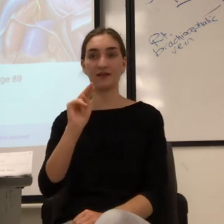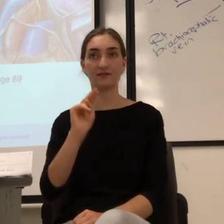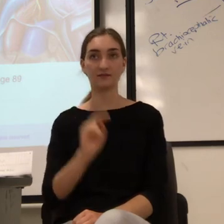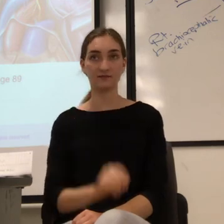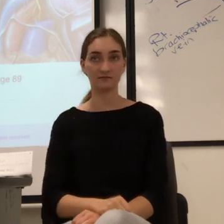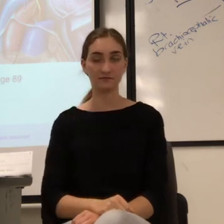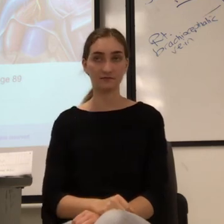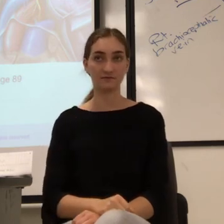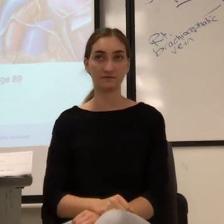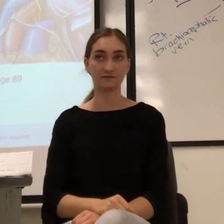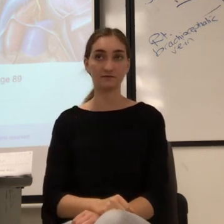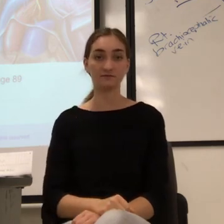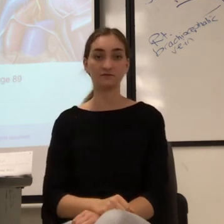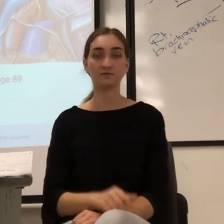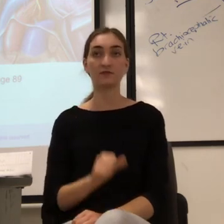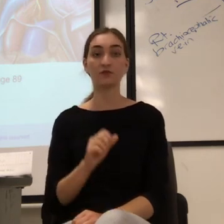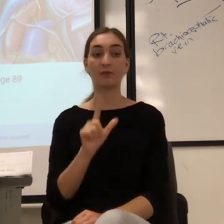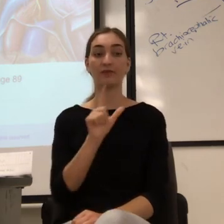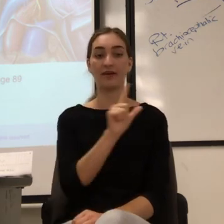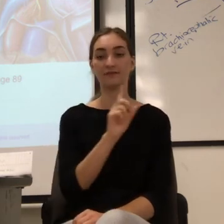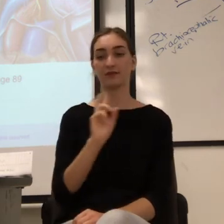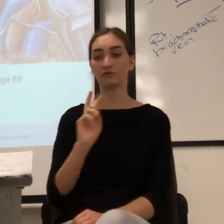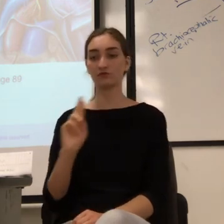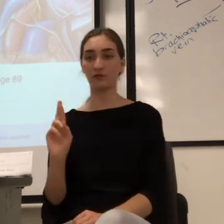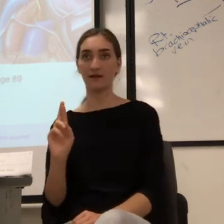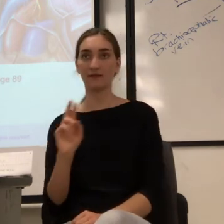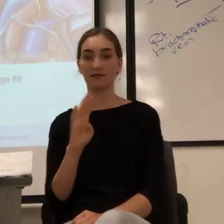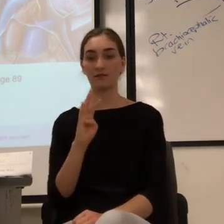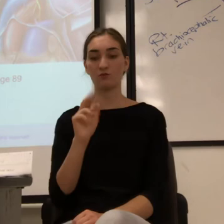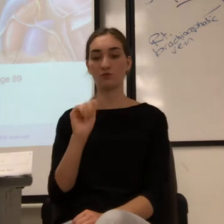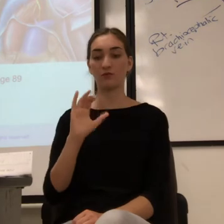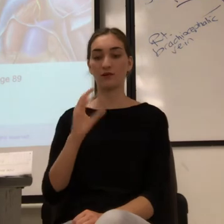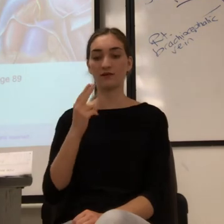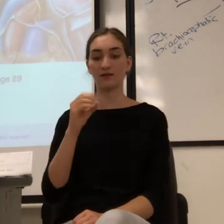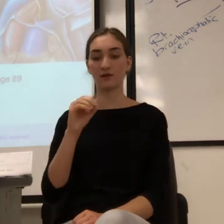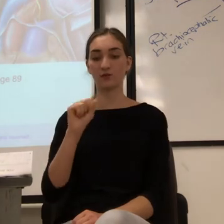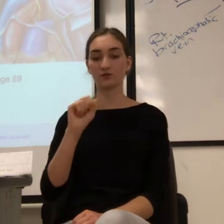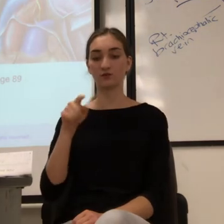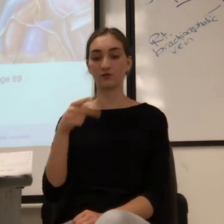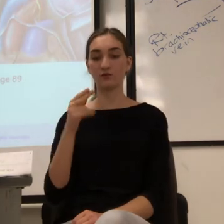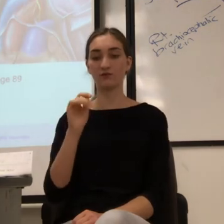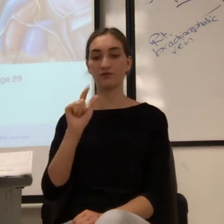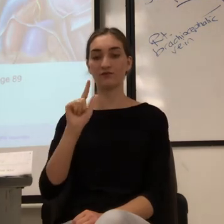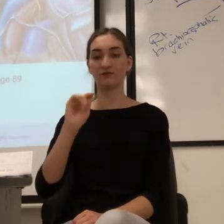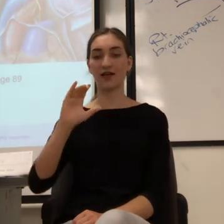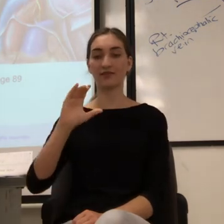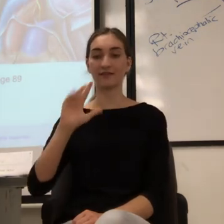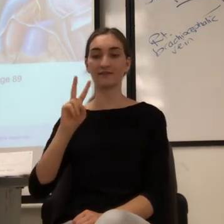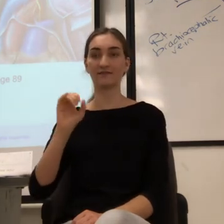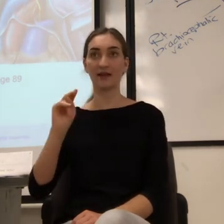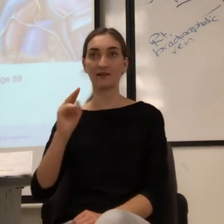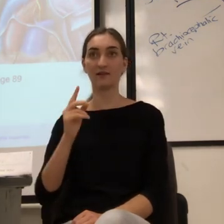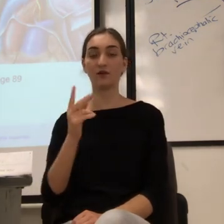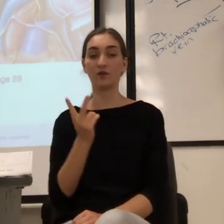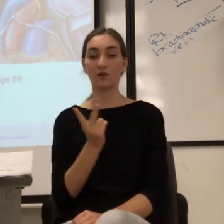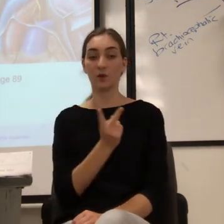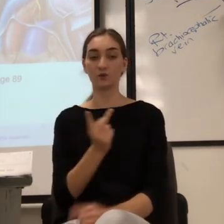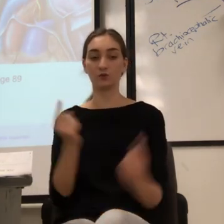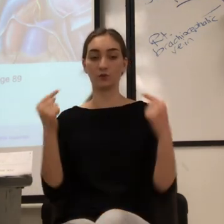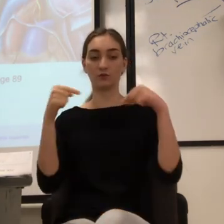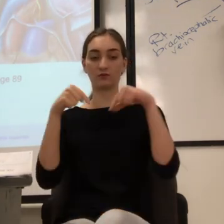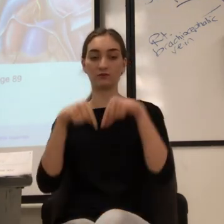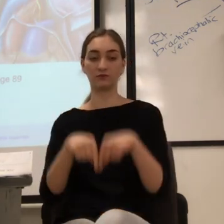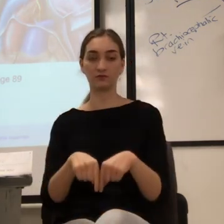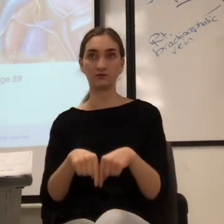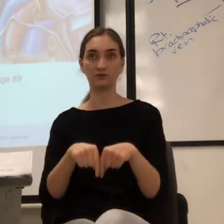the left and the right brachiocephalic vein merge to form the superior vena cava, which goes right to the right